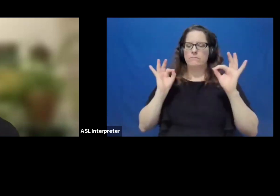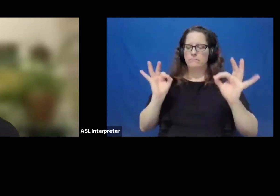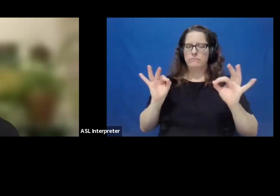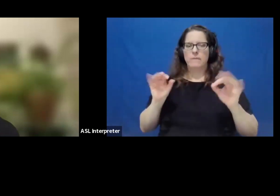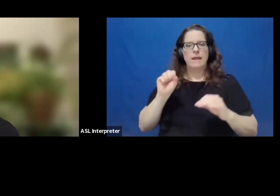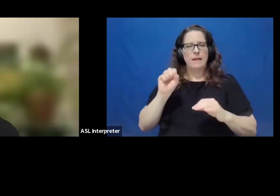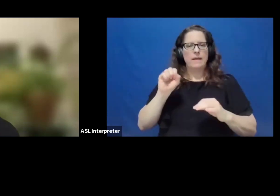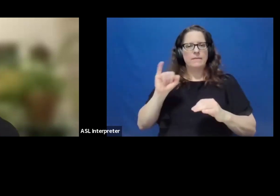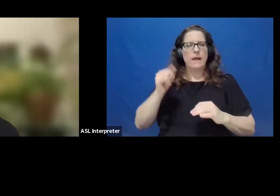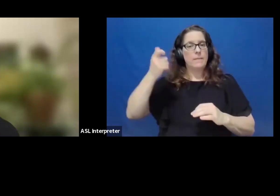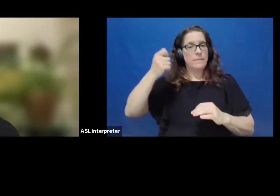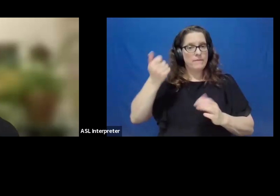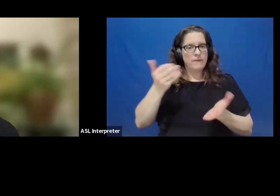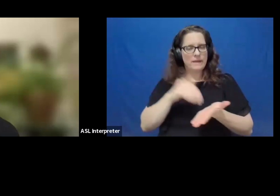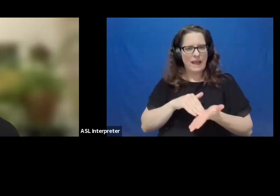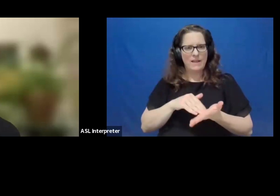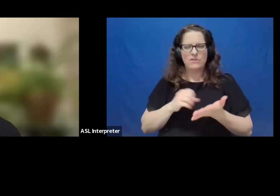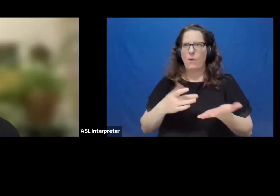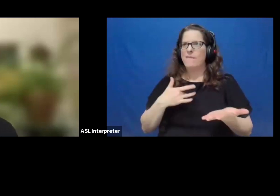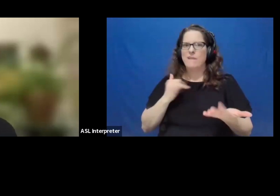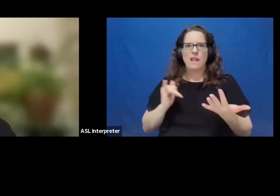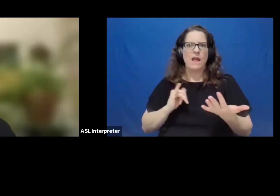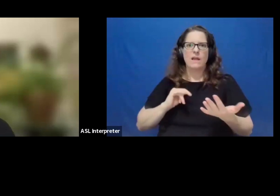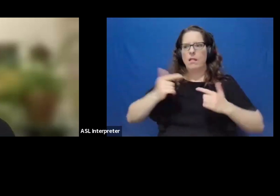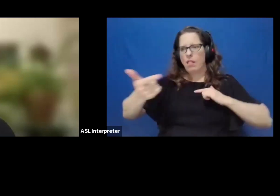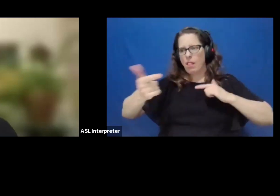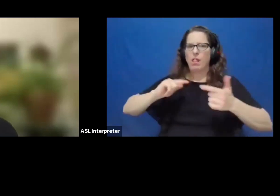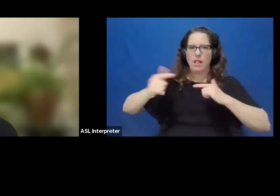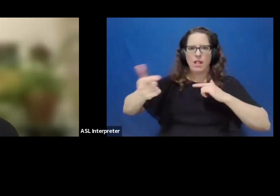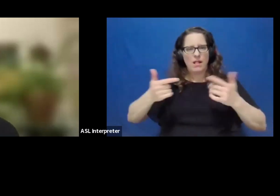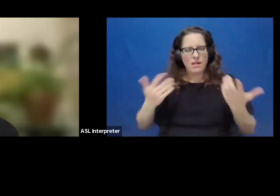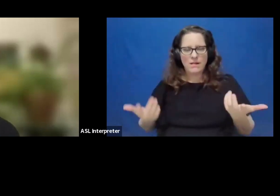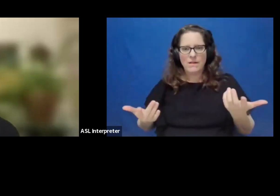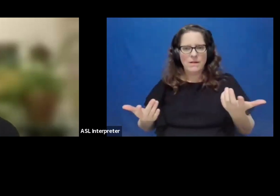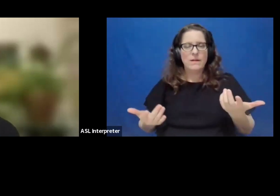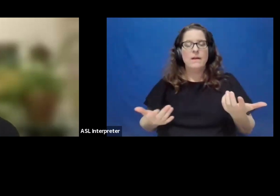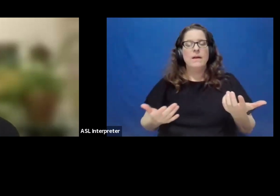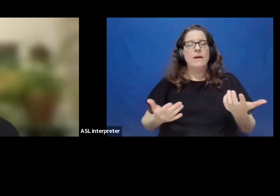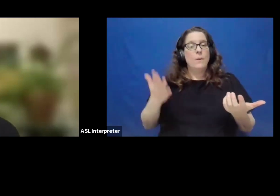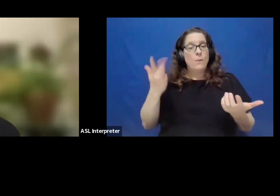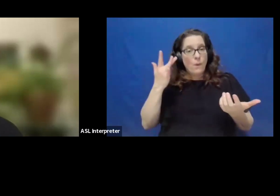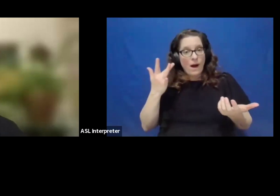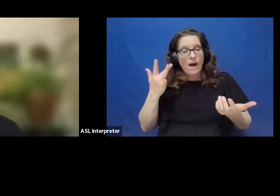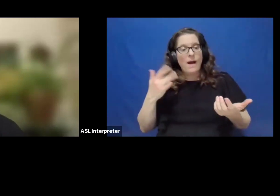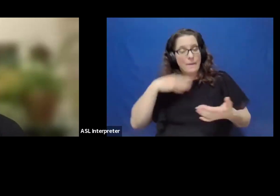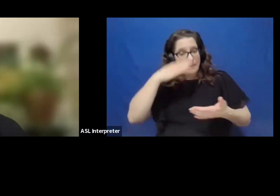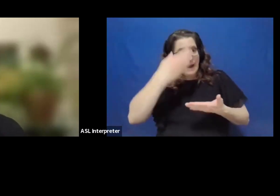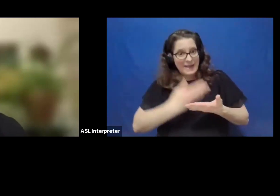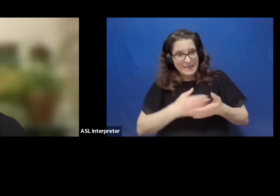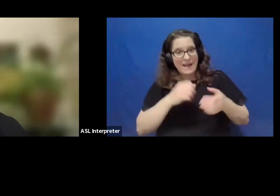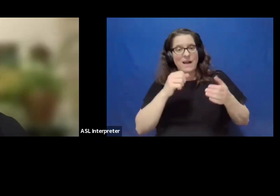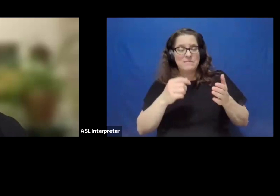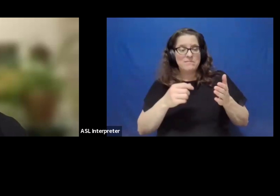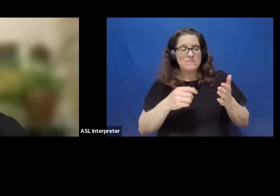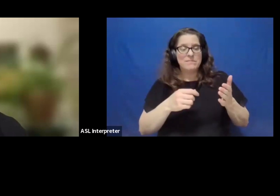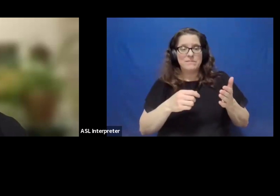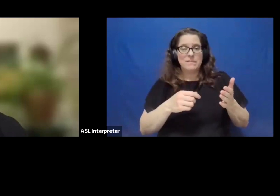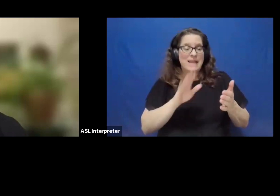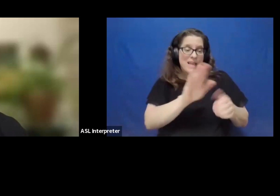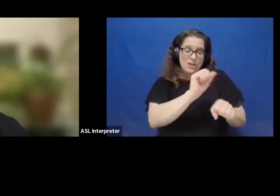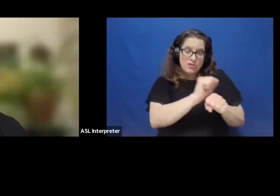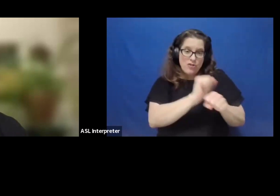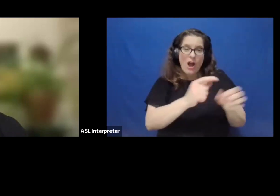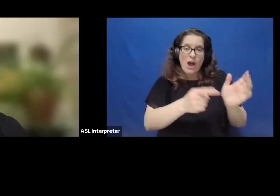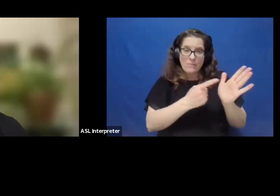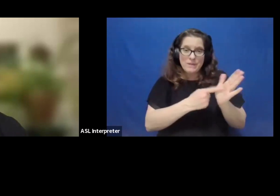SSI. And so it's a constant back and forth, because he can earn over 2,000 a month with his job, and